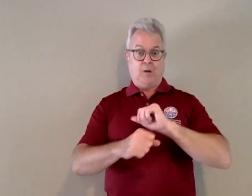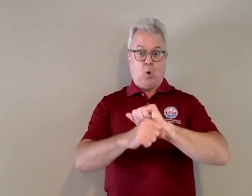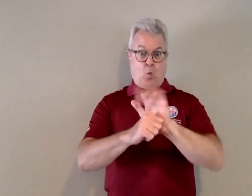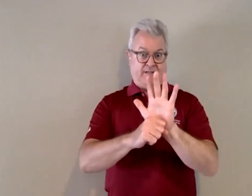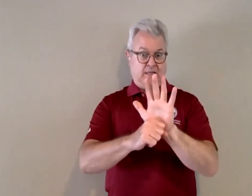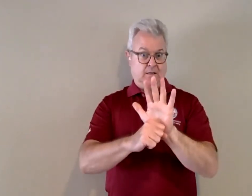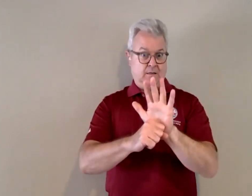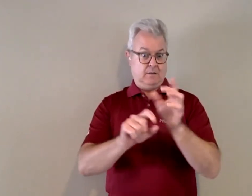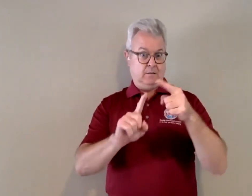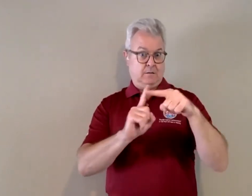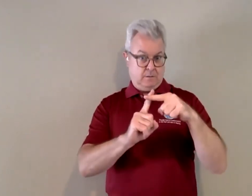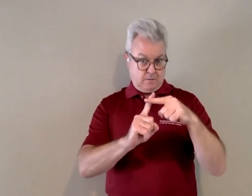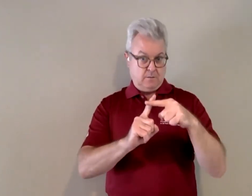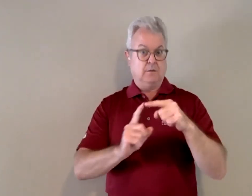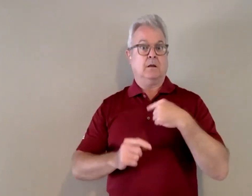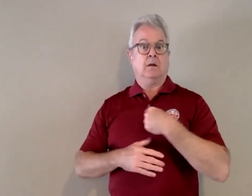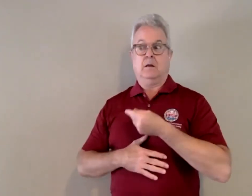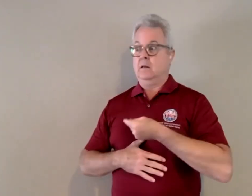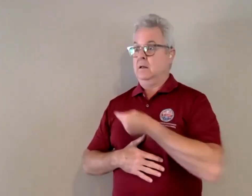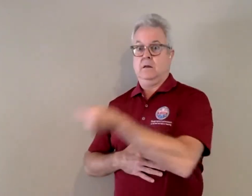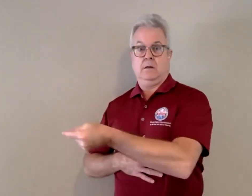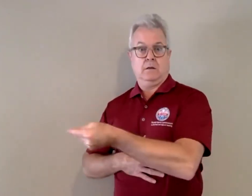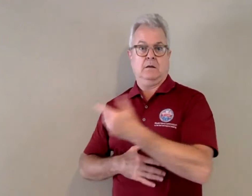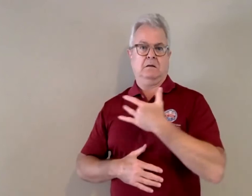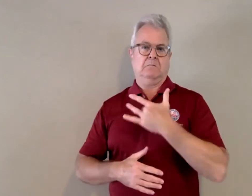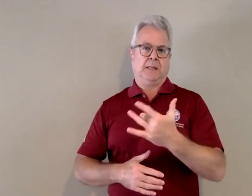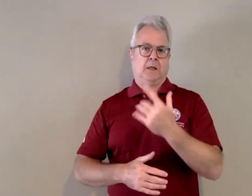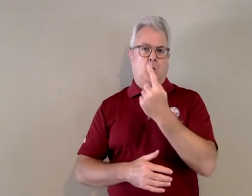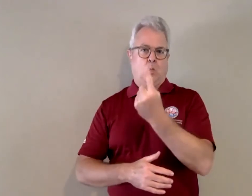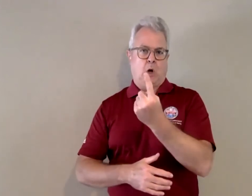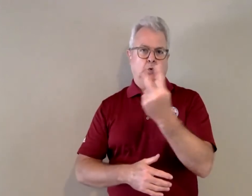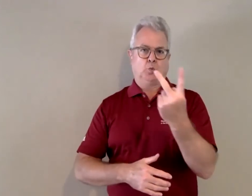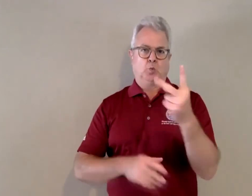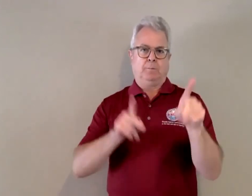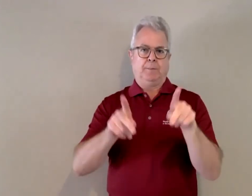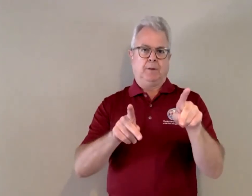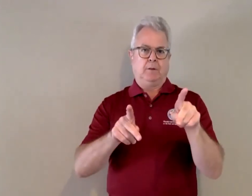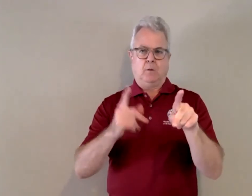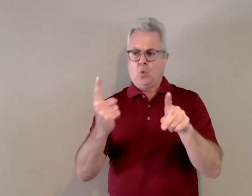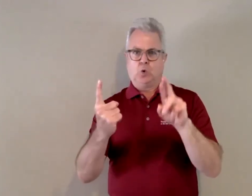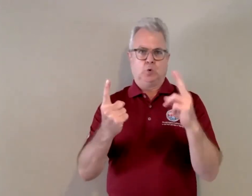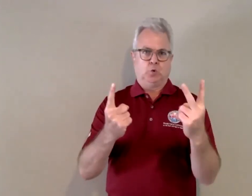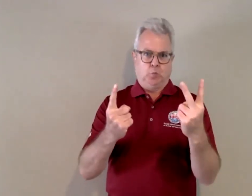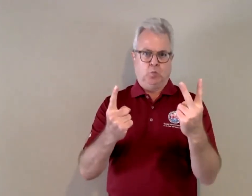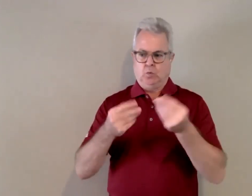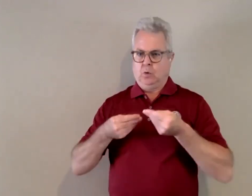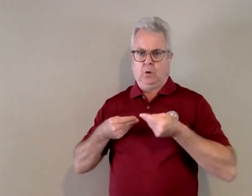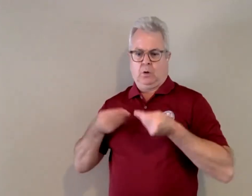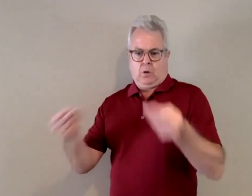you need to know that if you get the COVID variant and you give